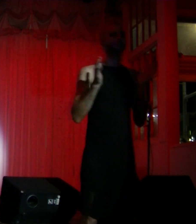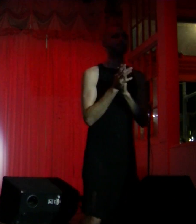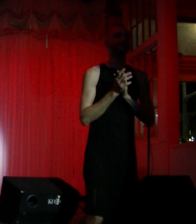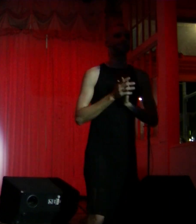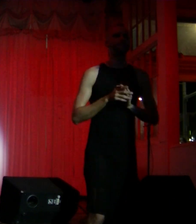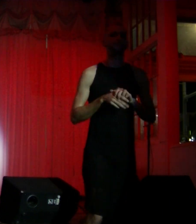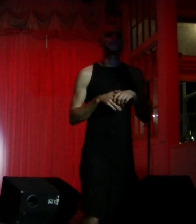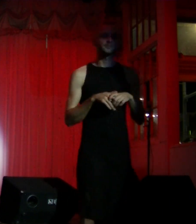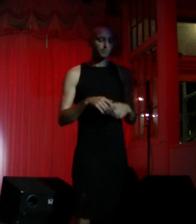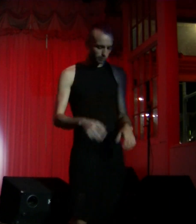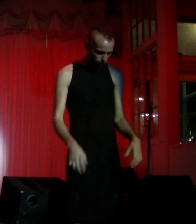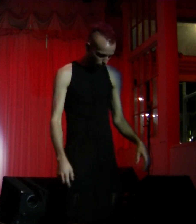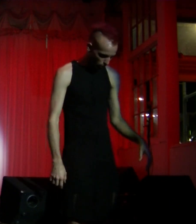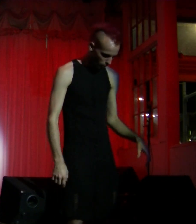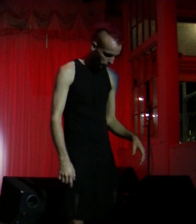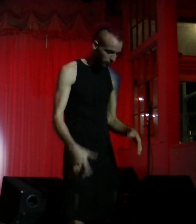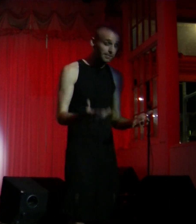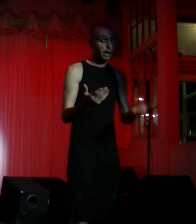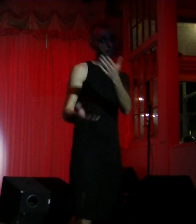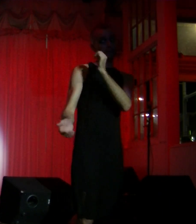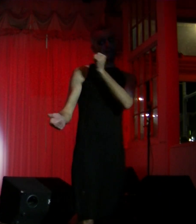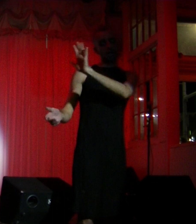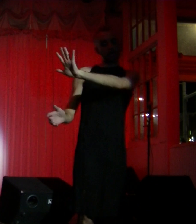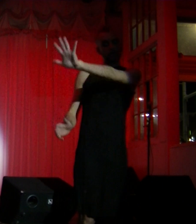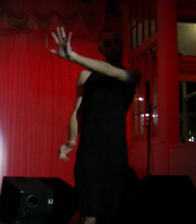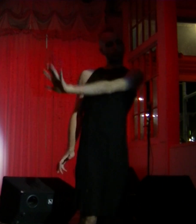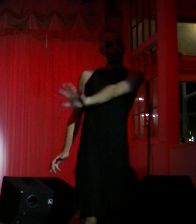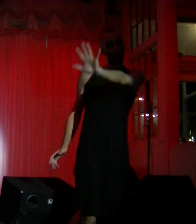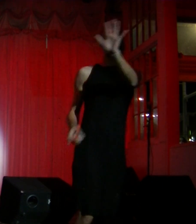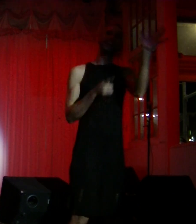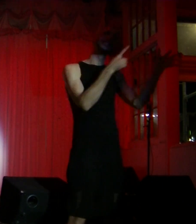I'm kidding. Or maybe not.